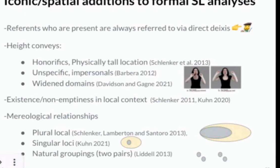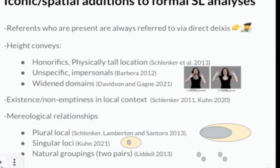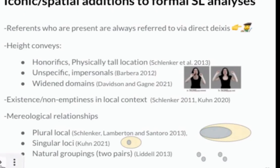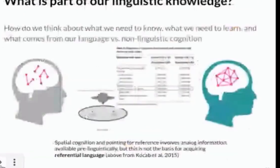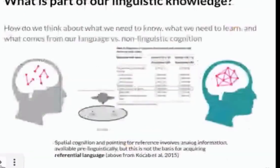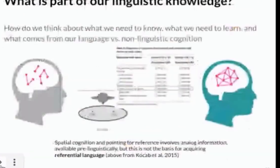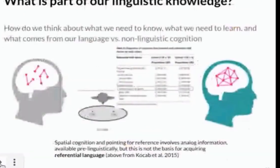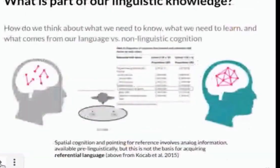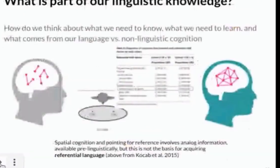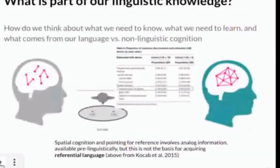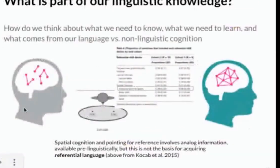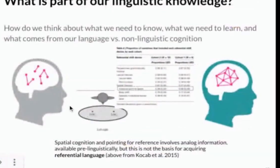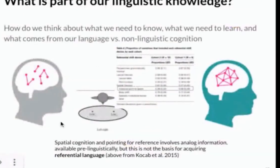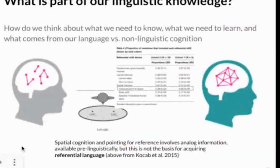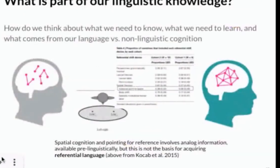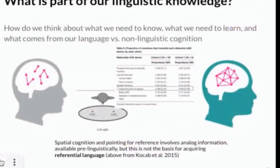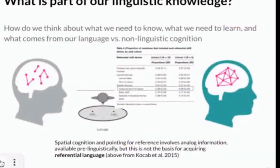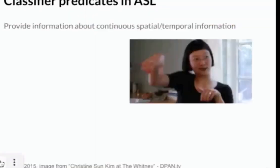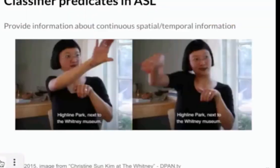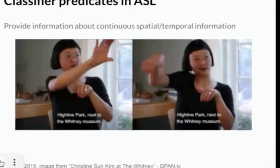complicated structures that we see in language.